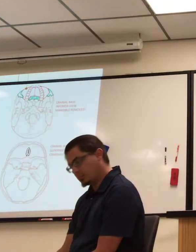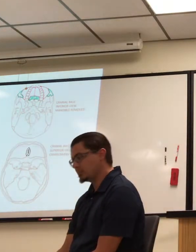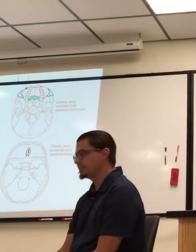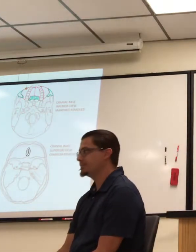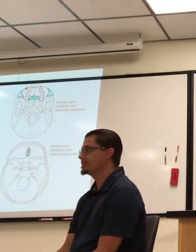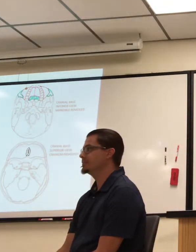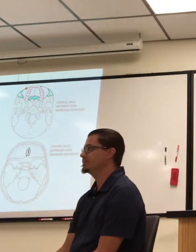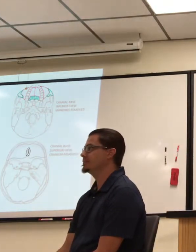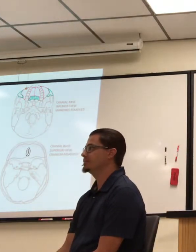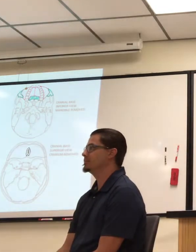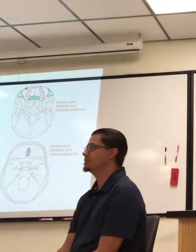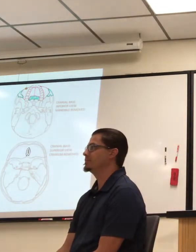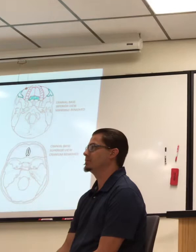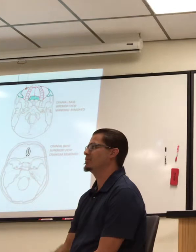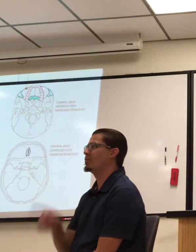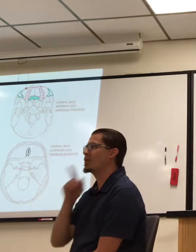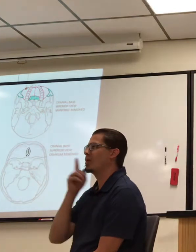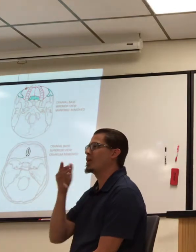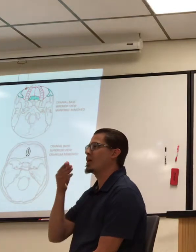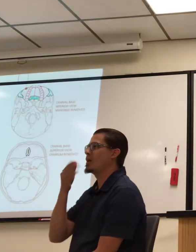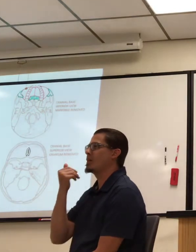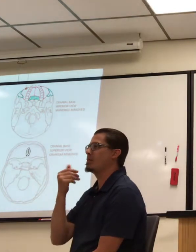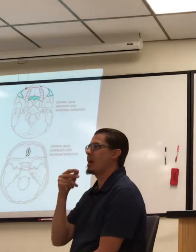But best seen from the side of the face.